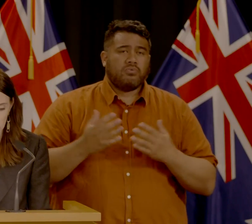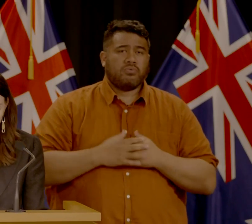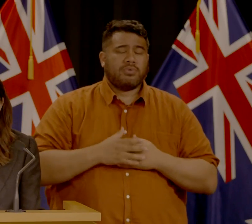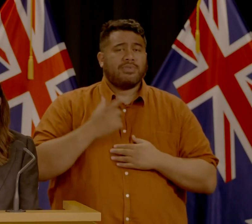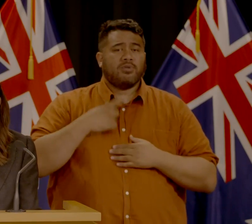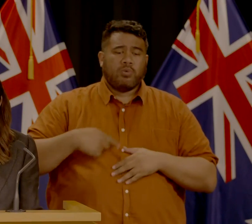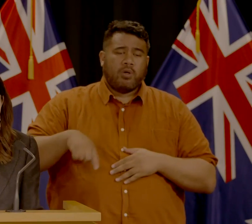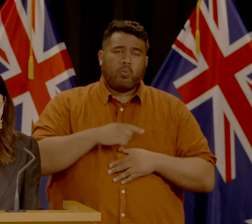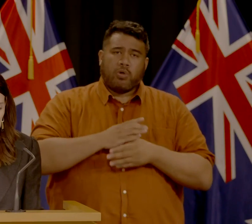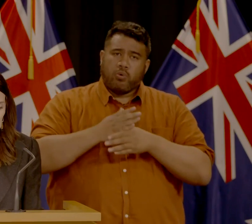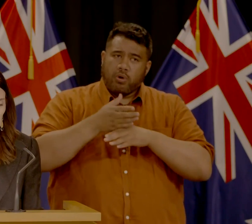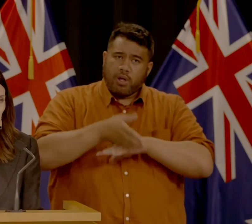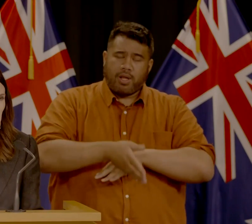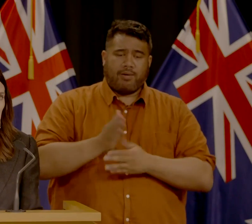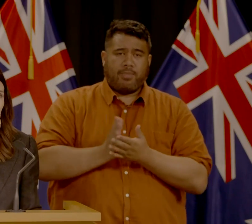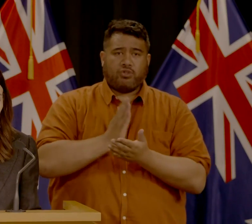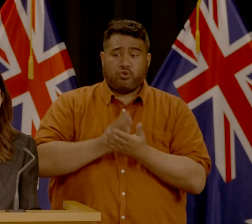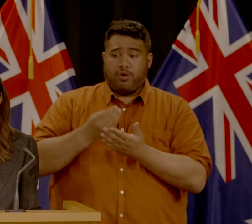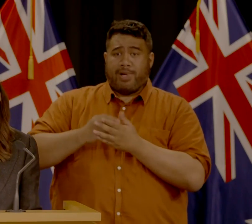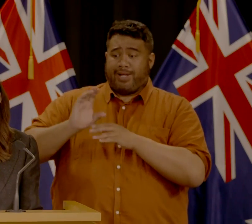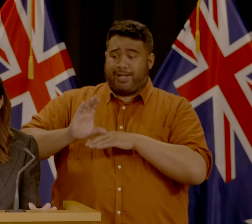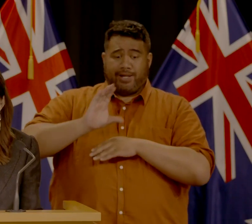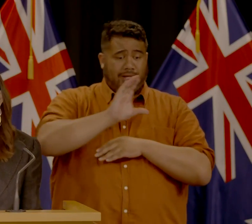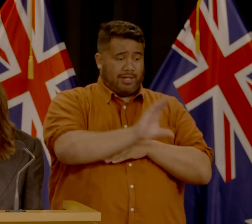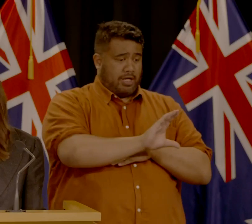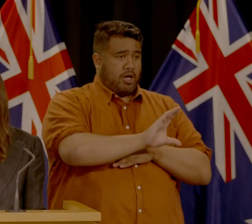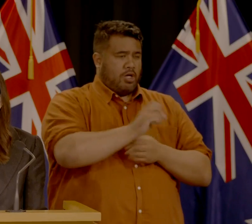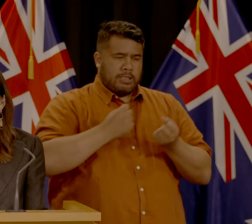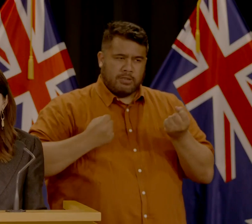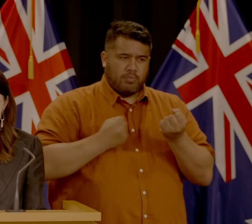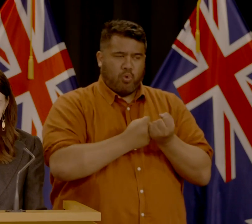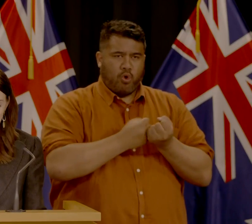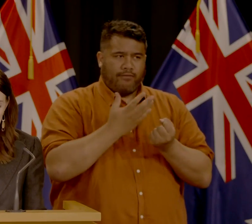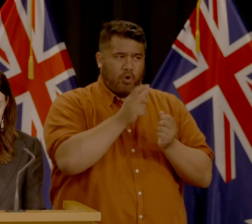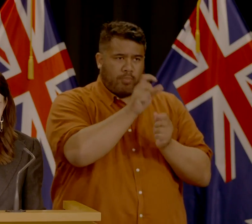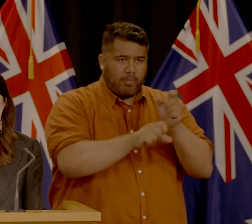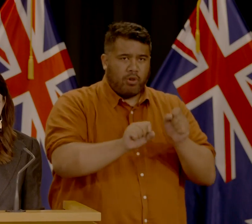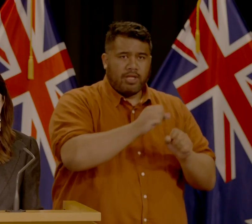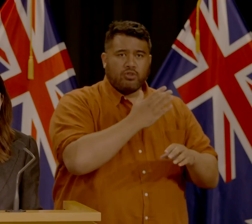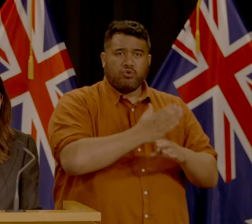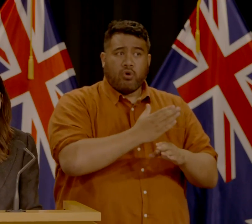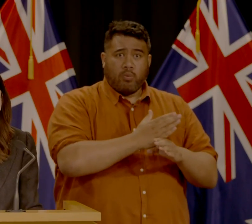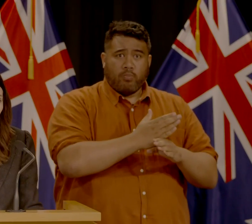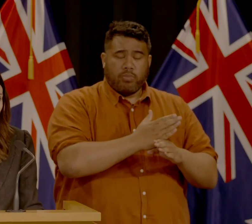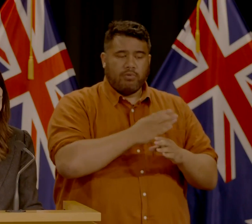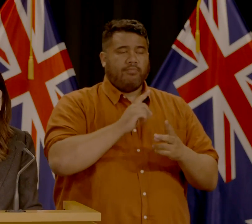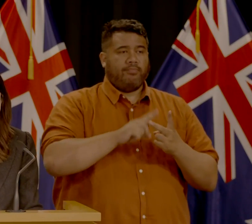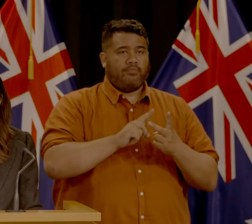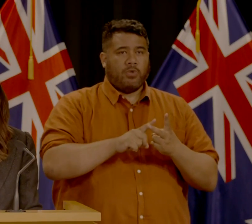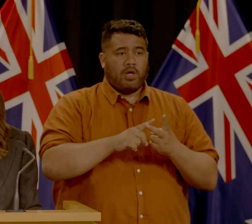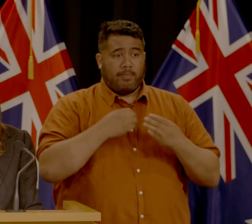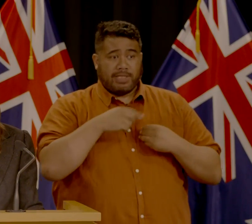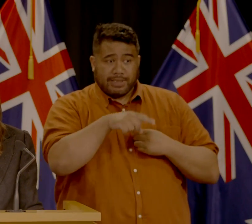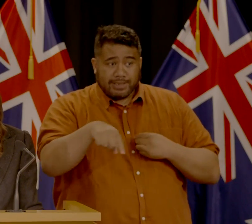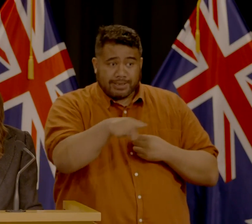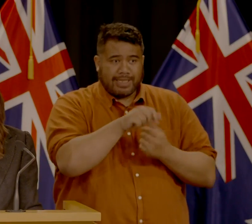to ensure our economic package will focus relentlessly on jobs, on supporting businesses to keep people in work as they plan